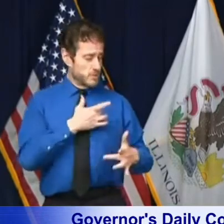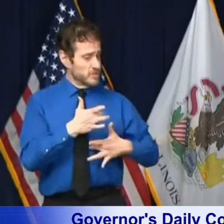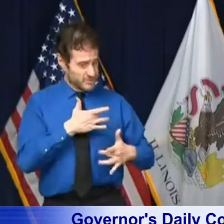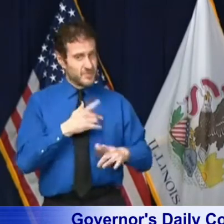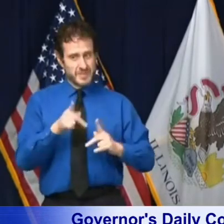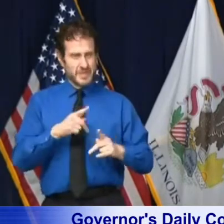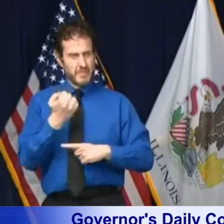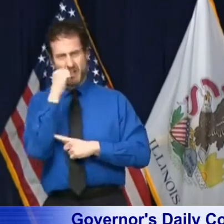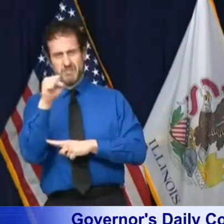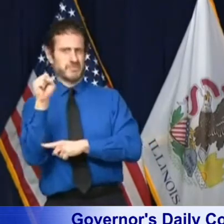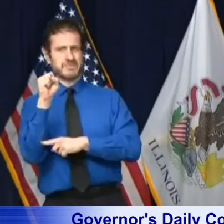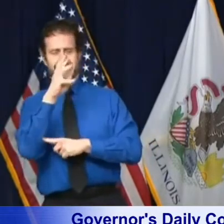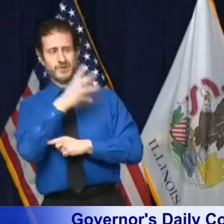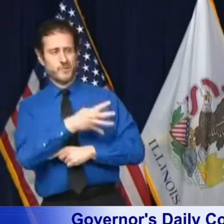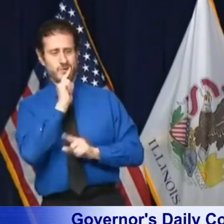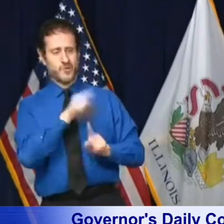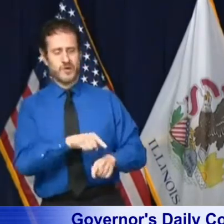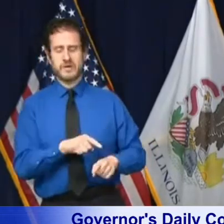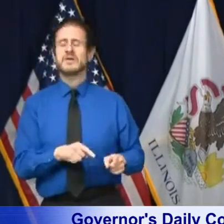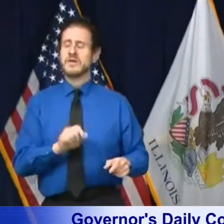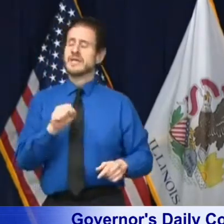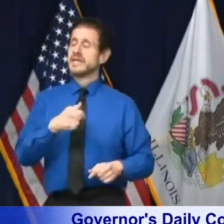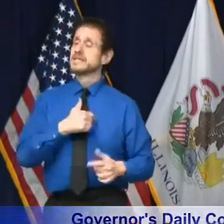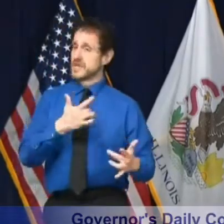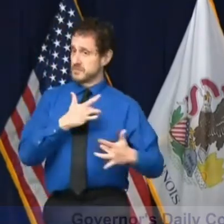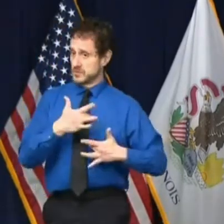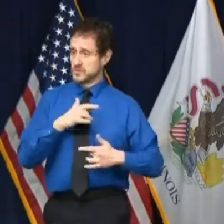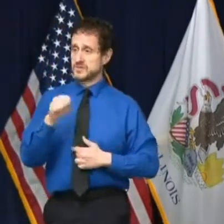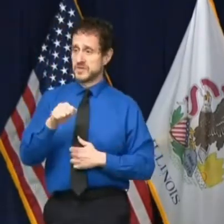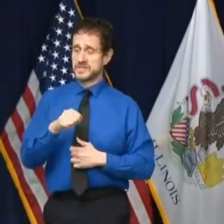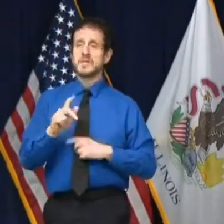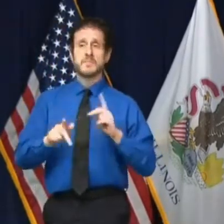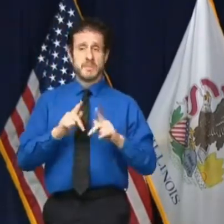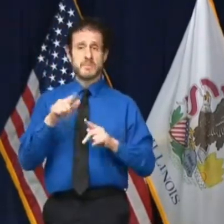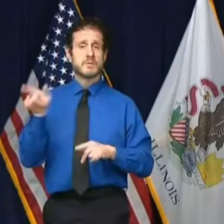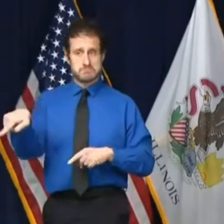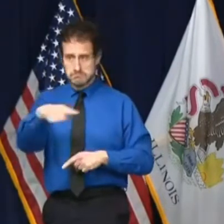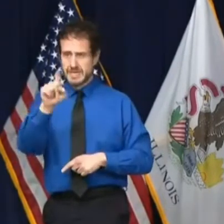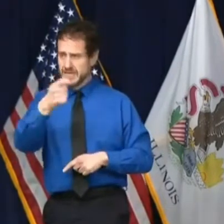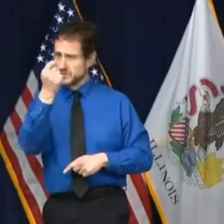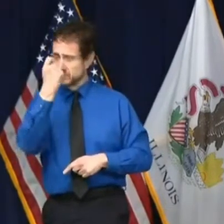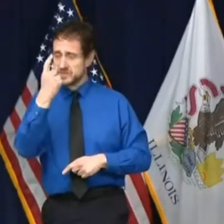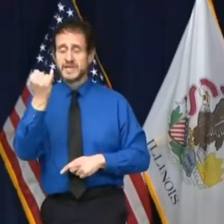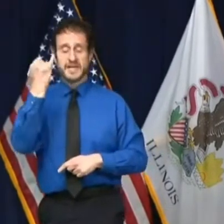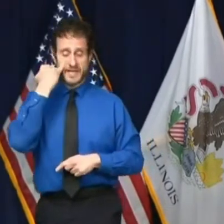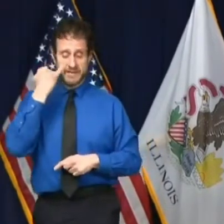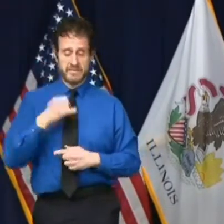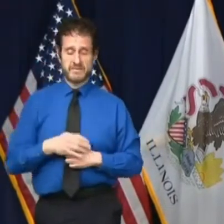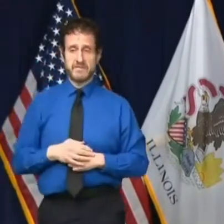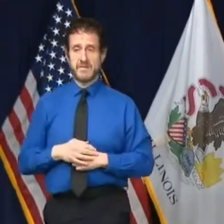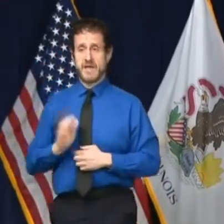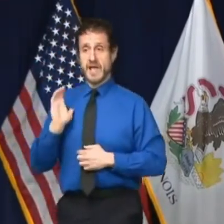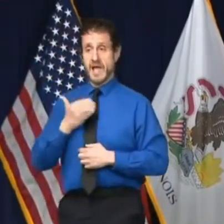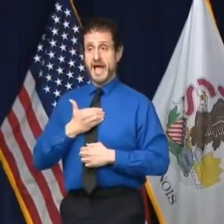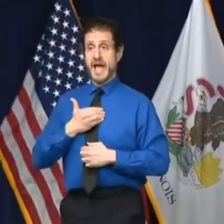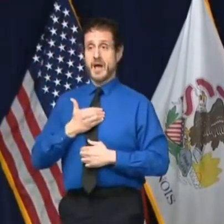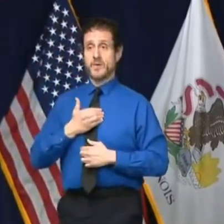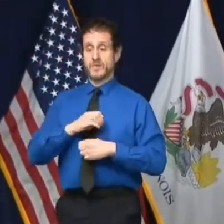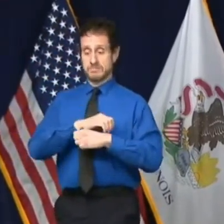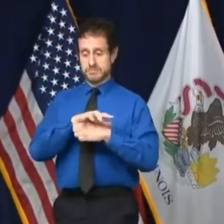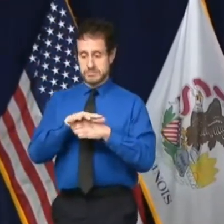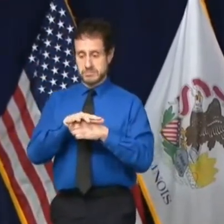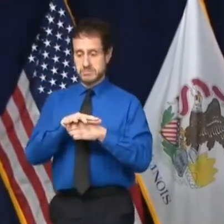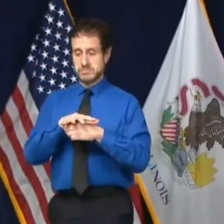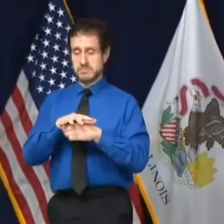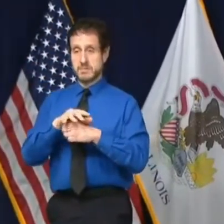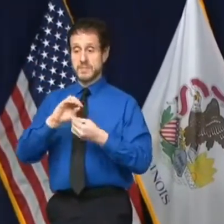lead to a resurgence if this continues? It does concern me. And people should really understand that if our numbers flatten and get better,